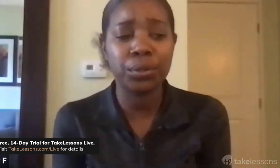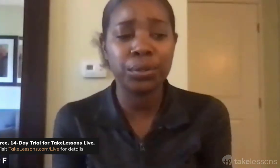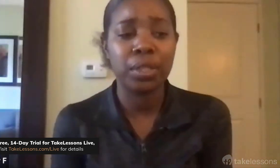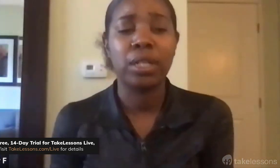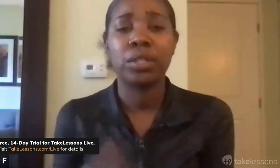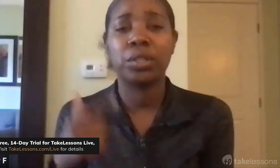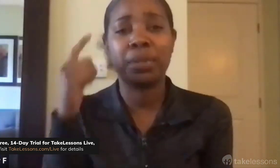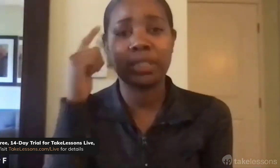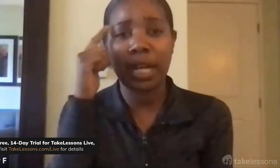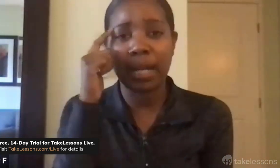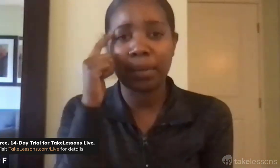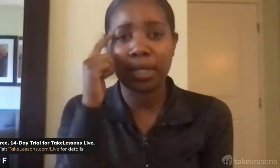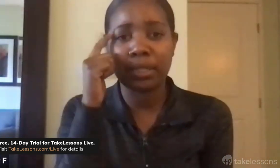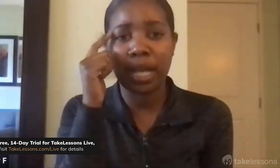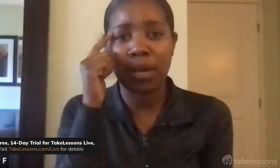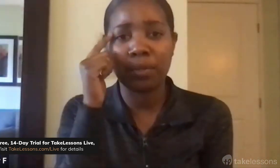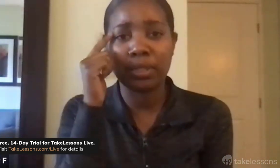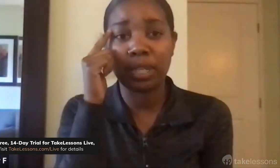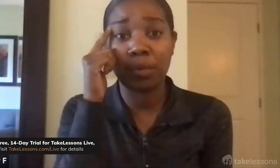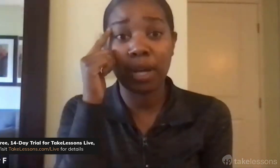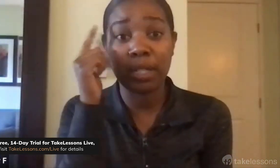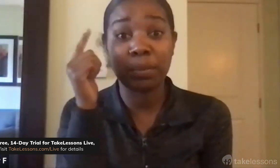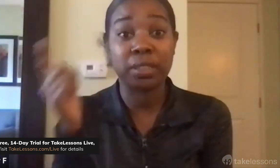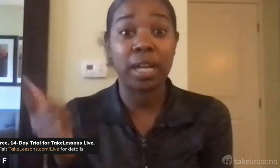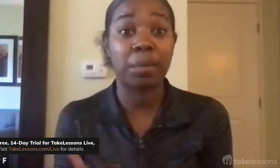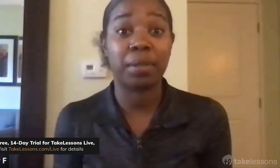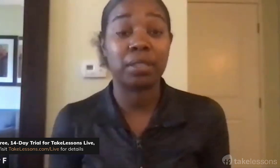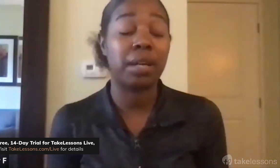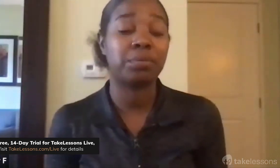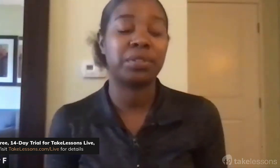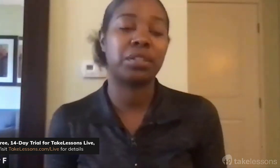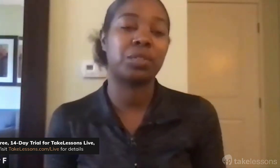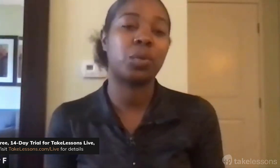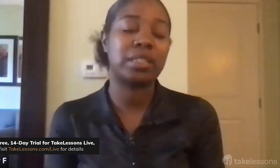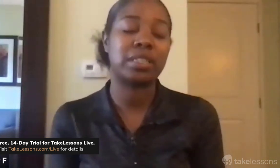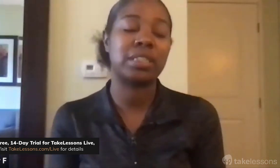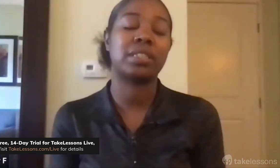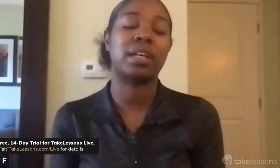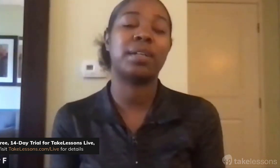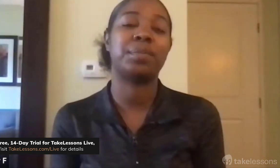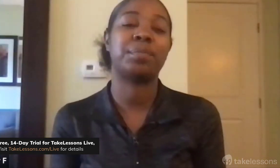who, you put your eyebrows down. When you say what, you put your eyebrows up. Certain questions,